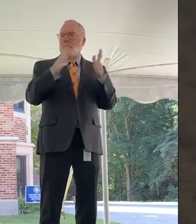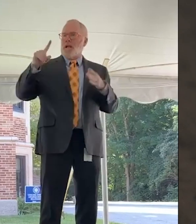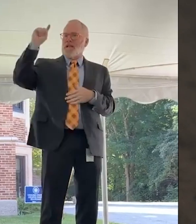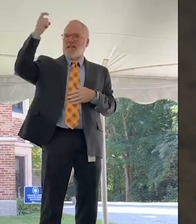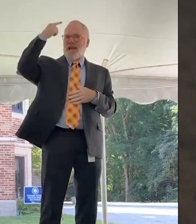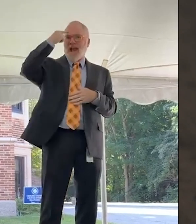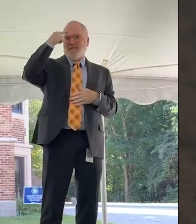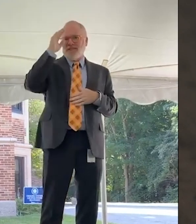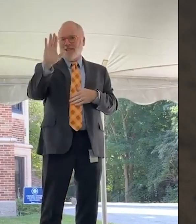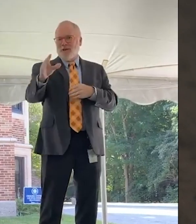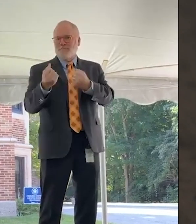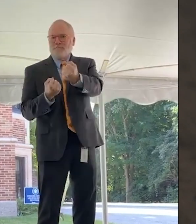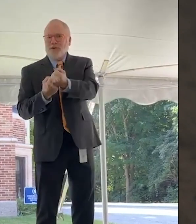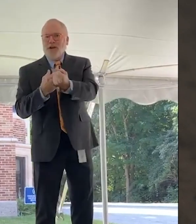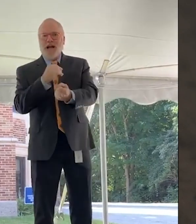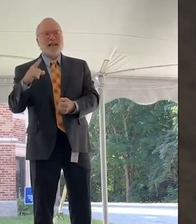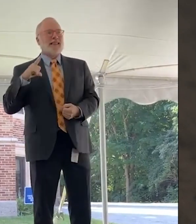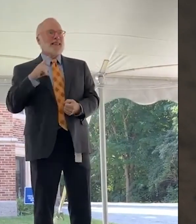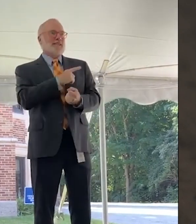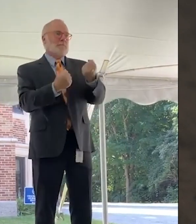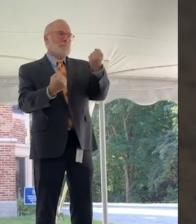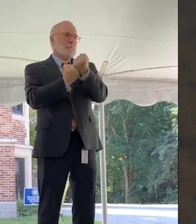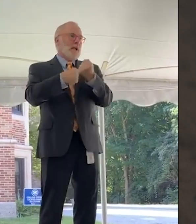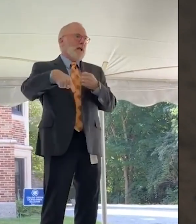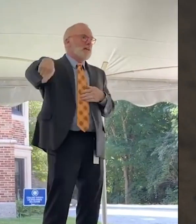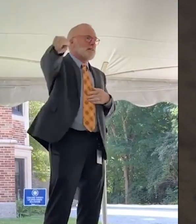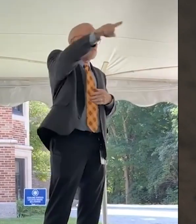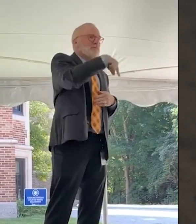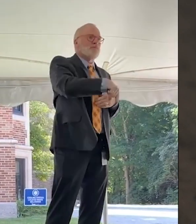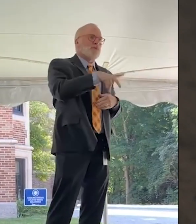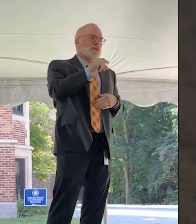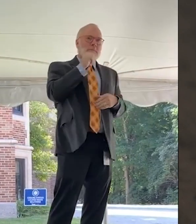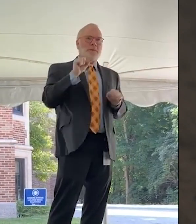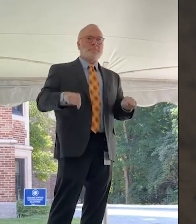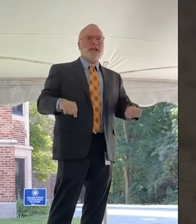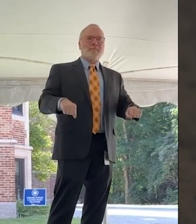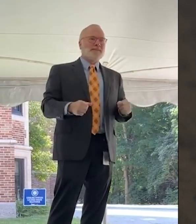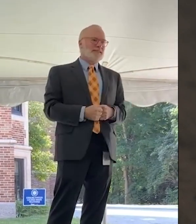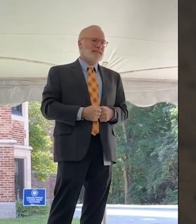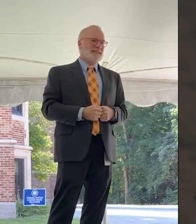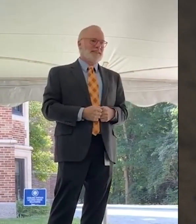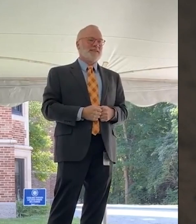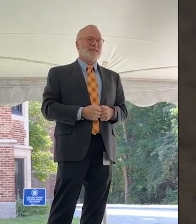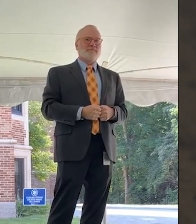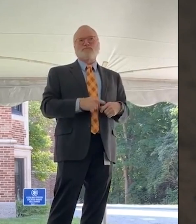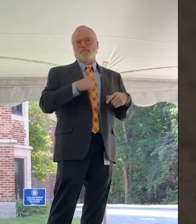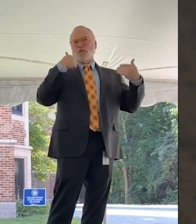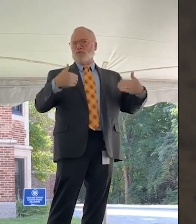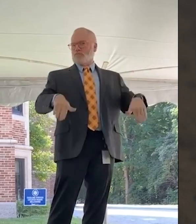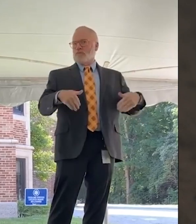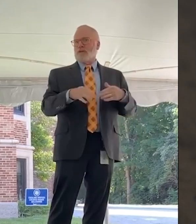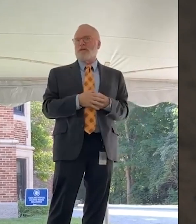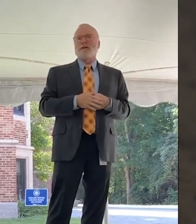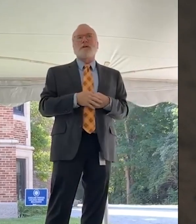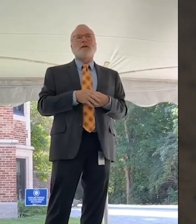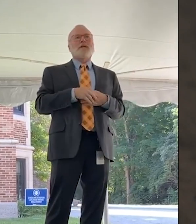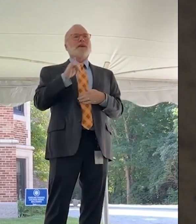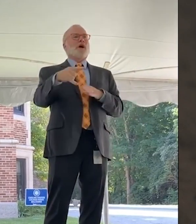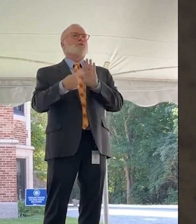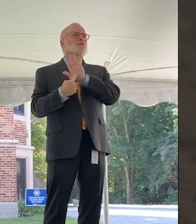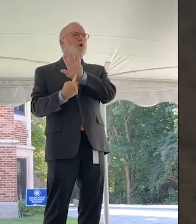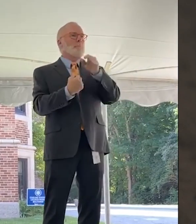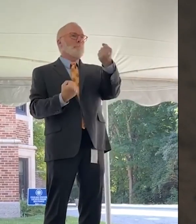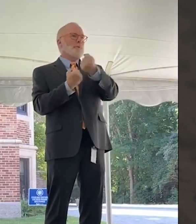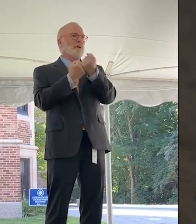at the buildings, and without the governor's support and the legislators' support, this project